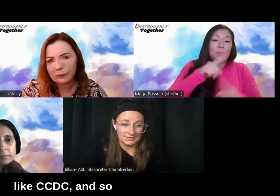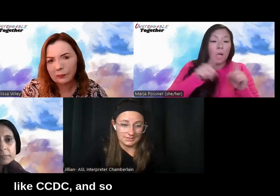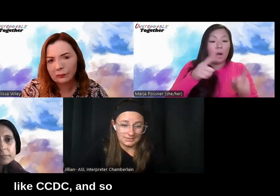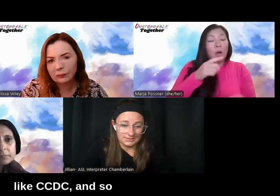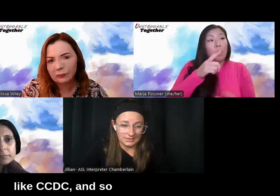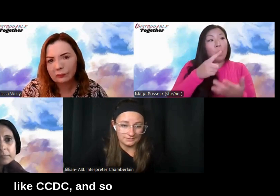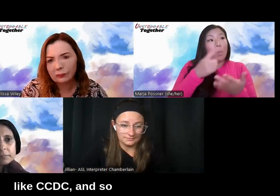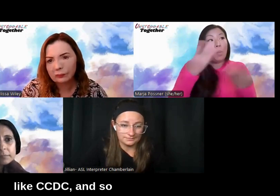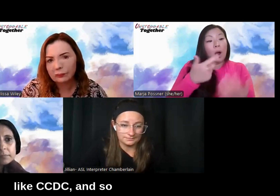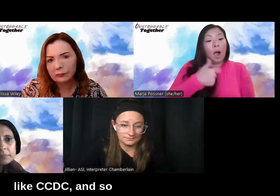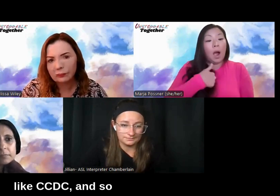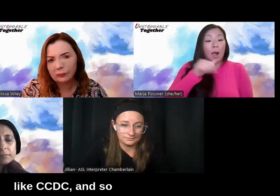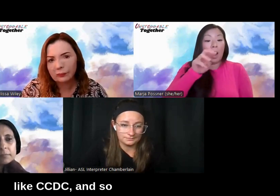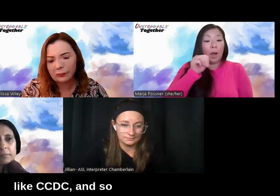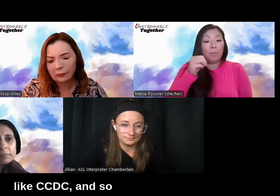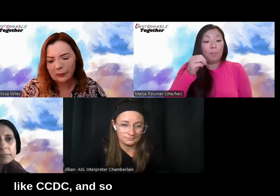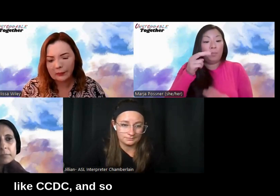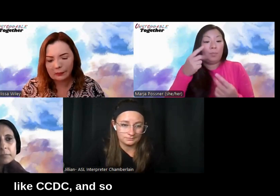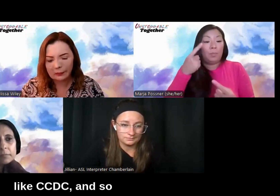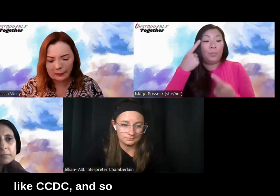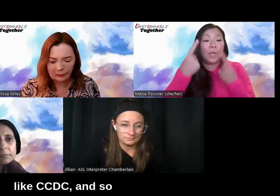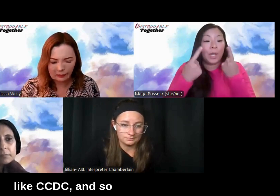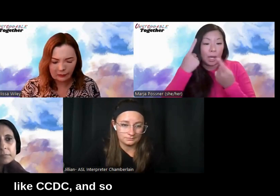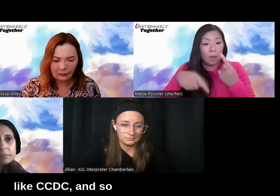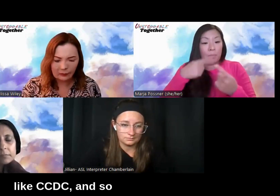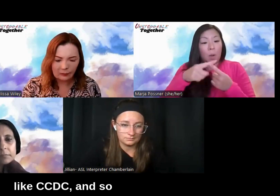organization like CCDC.